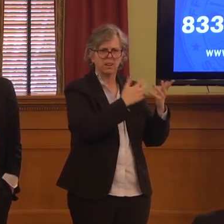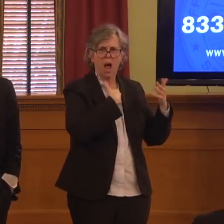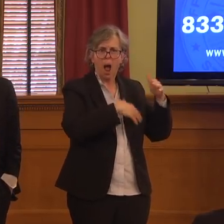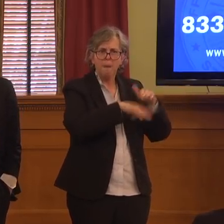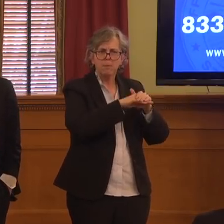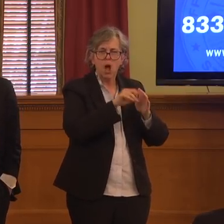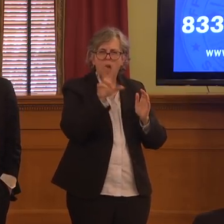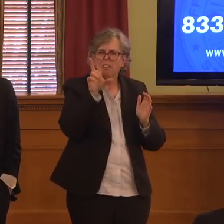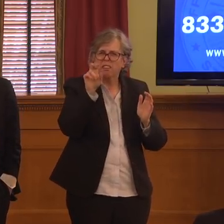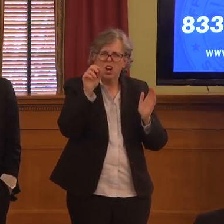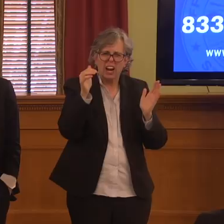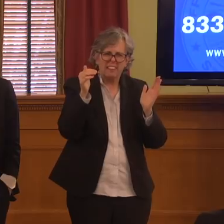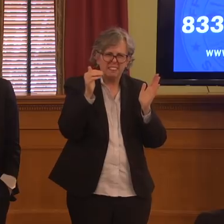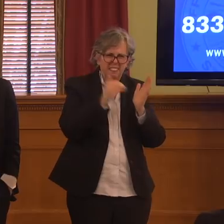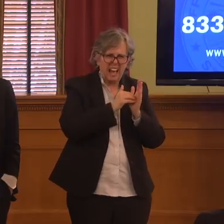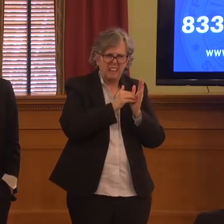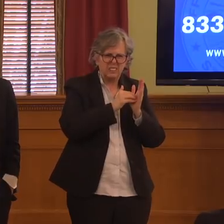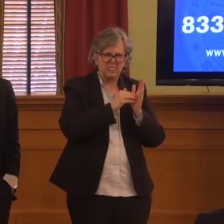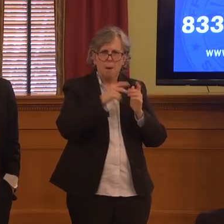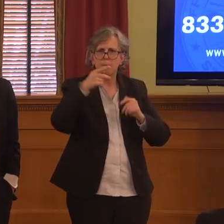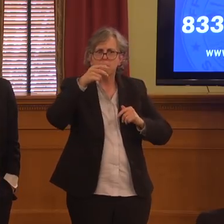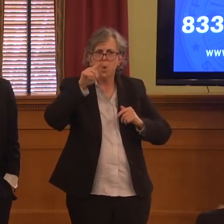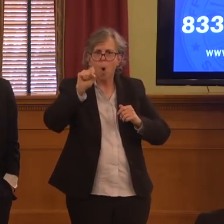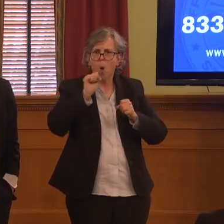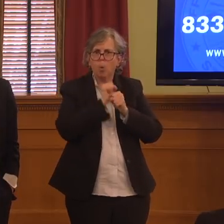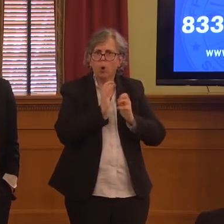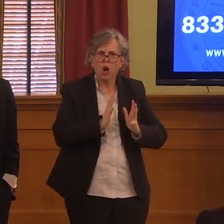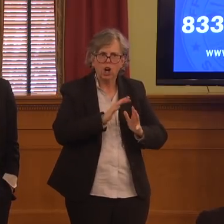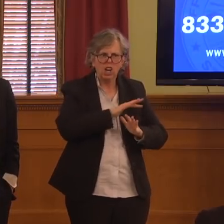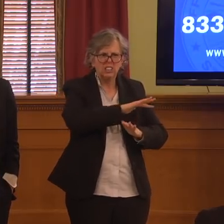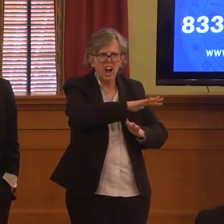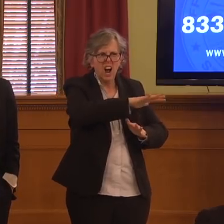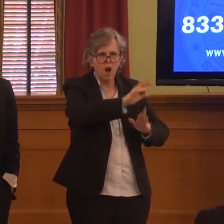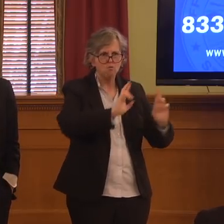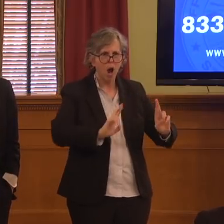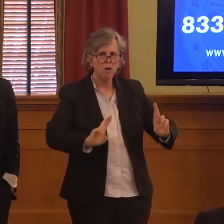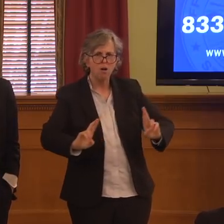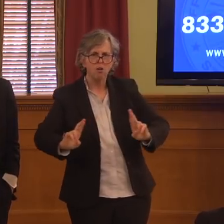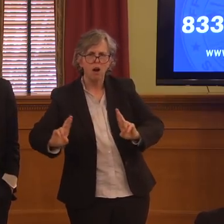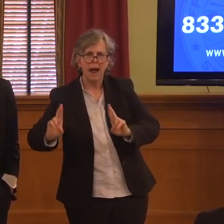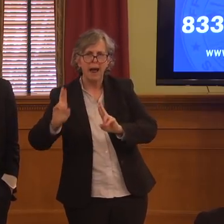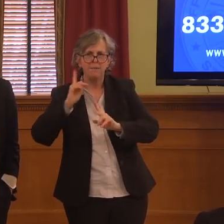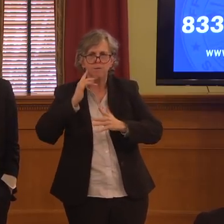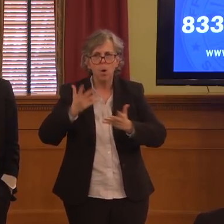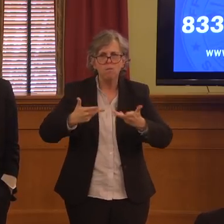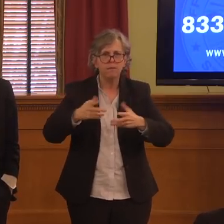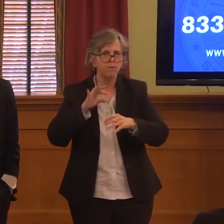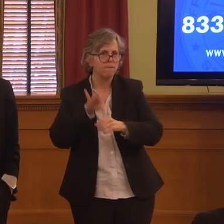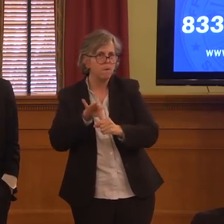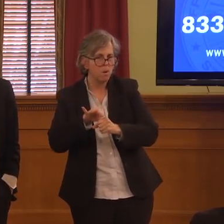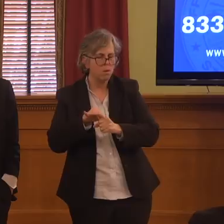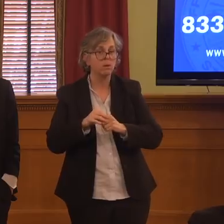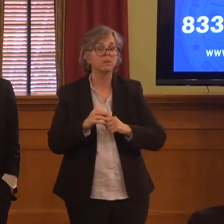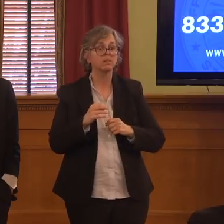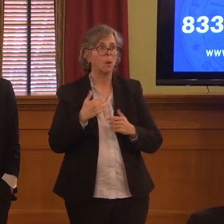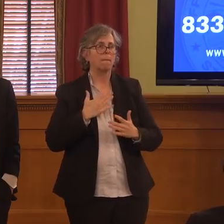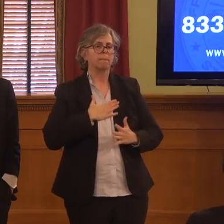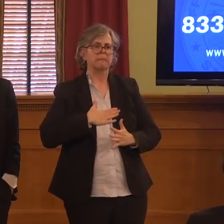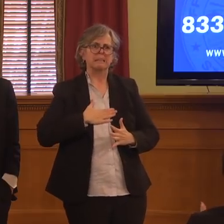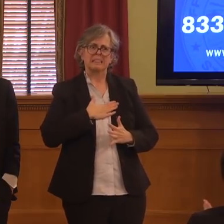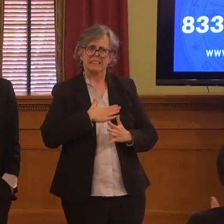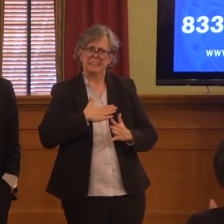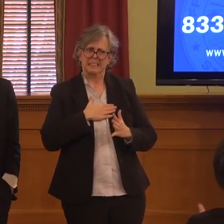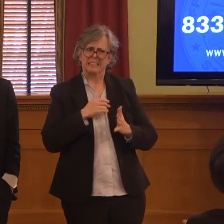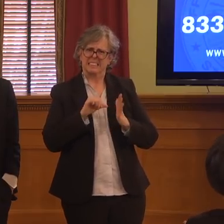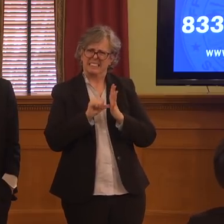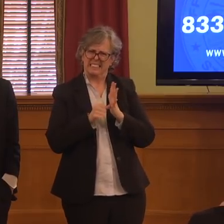are preparing for. Let me just reiterate what the governor said. Early voting is an option for you. Take advantage of it if